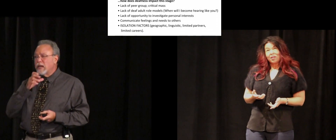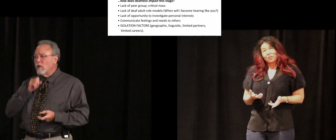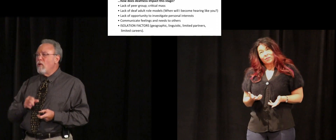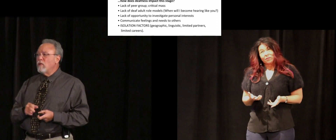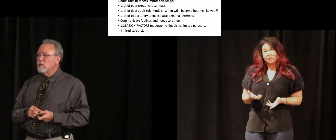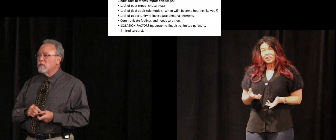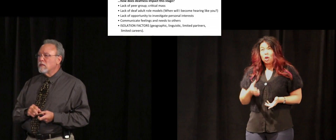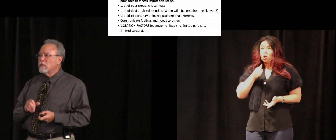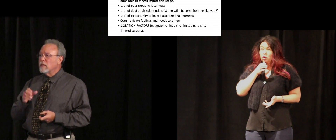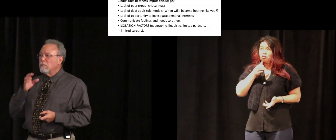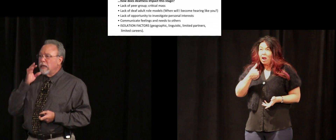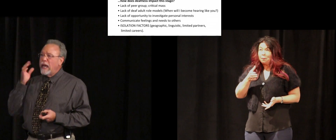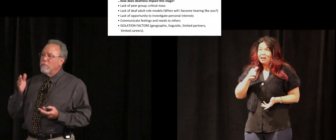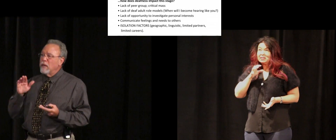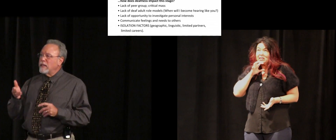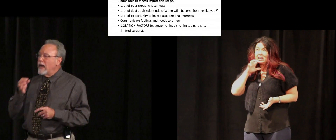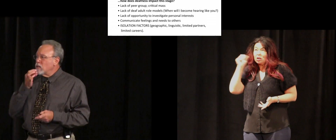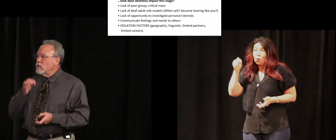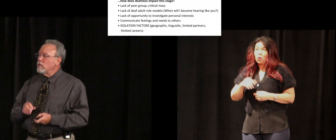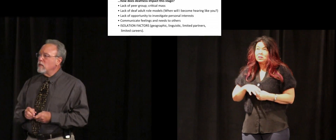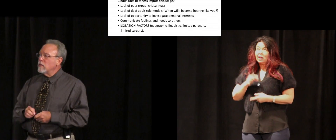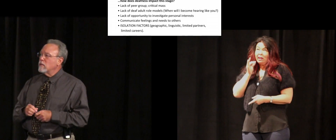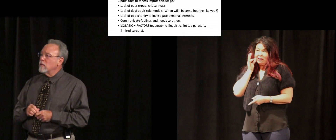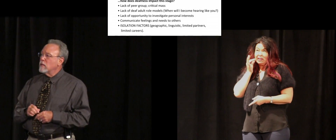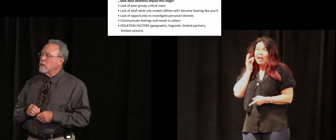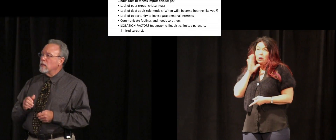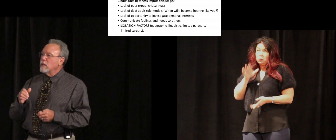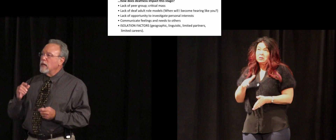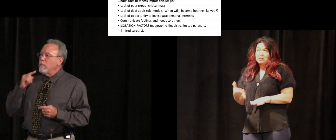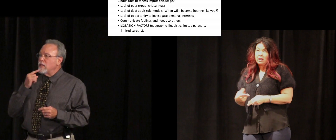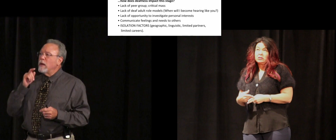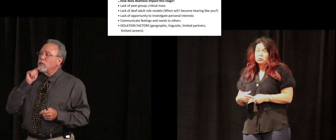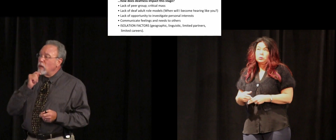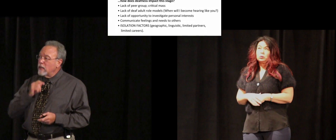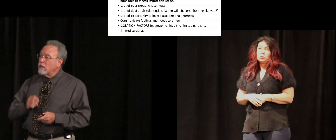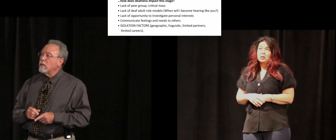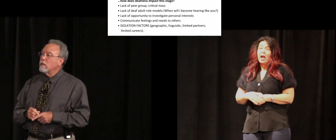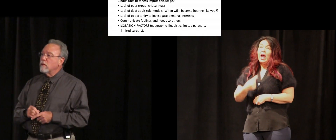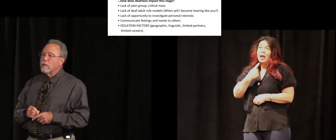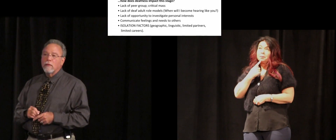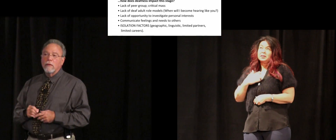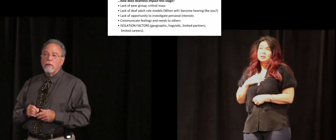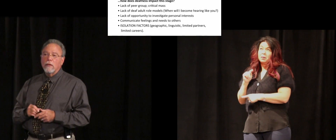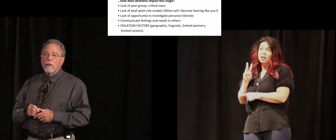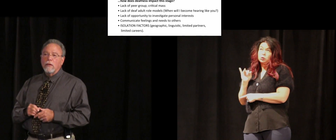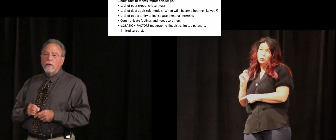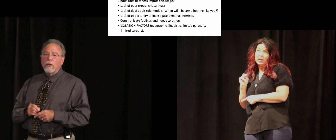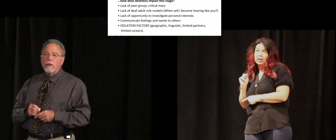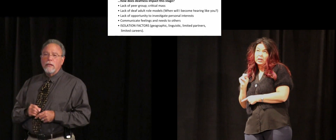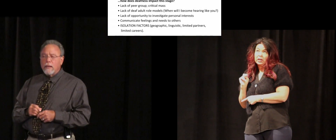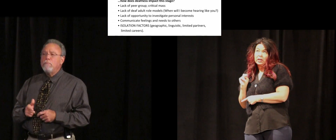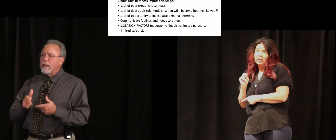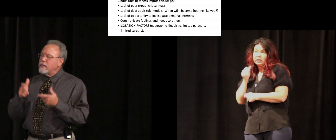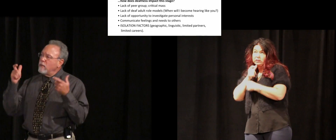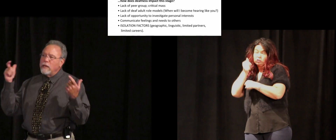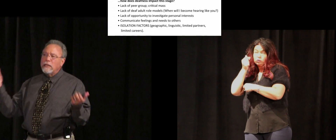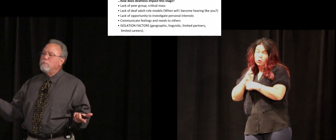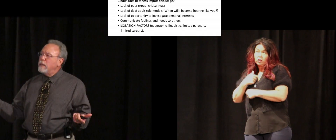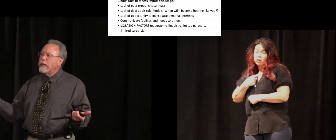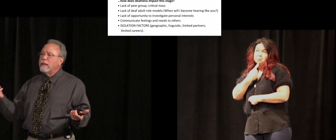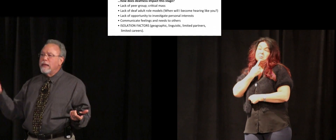the NTID rep. And NTID students are about 9% of all of RIT, 18,000 students. We're about